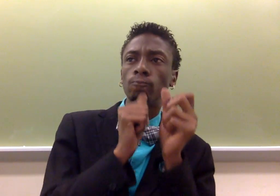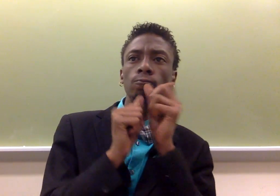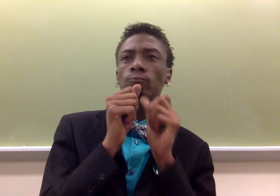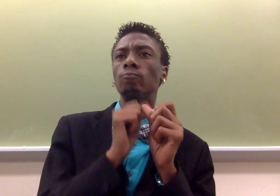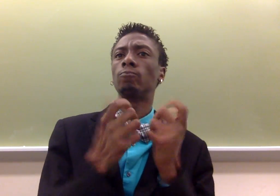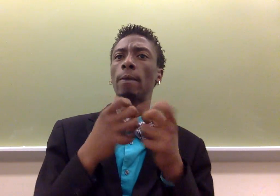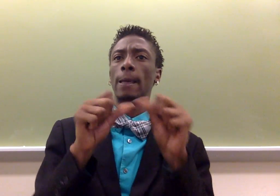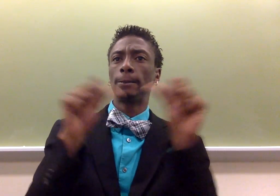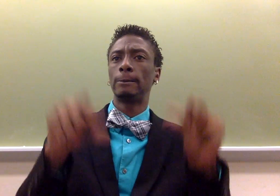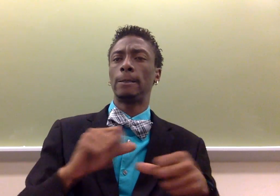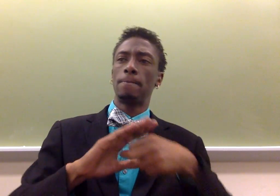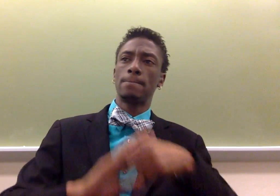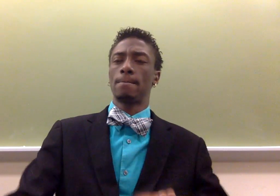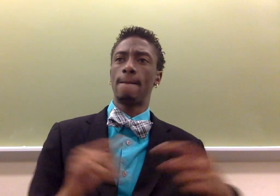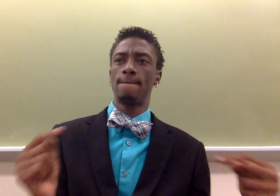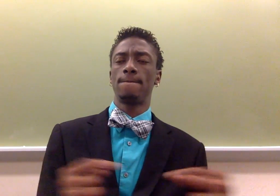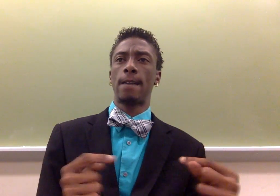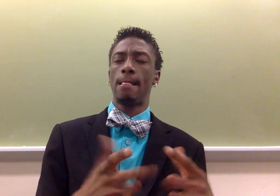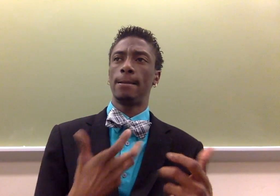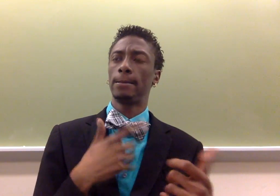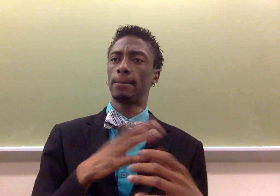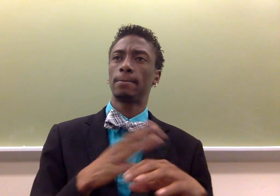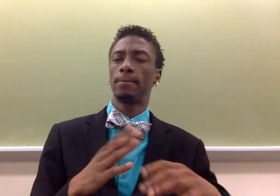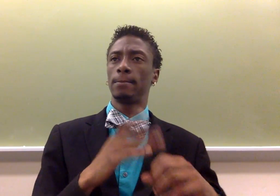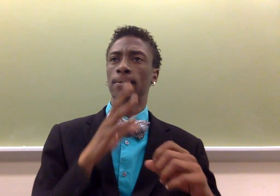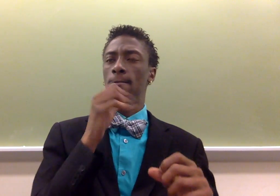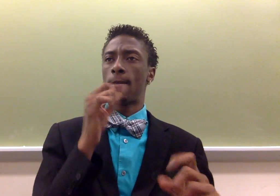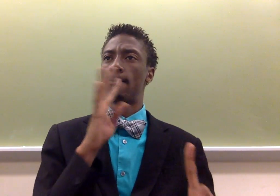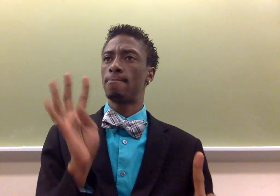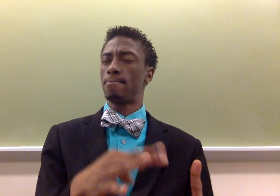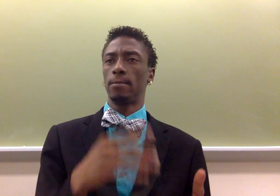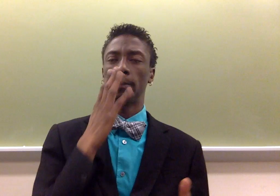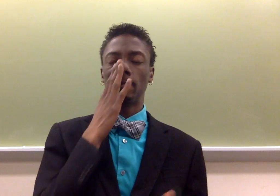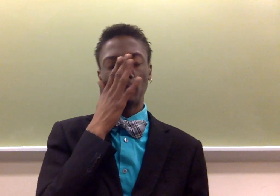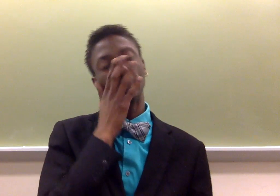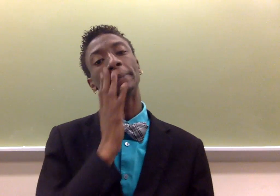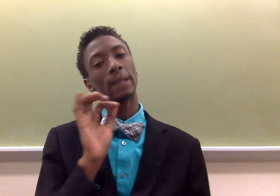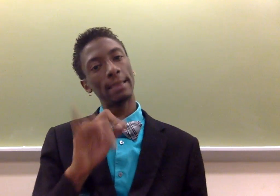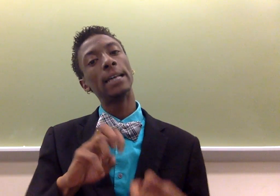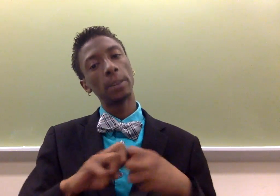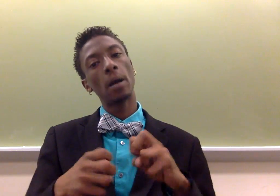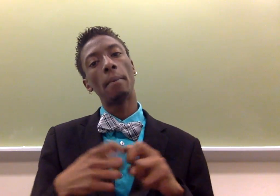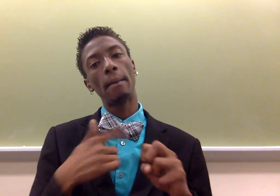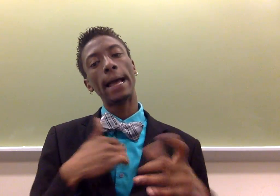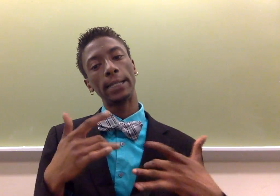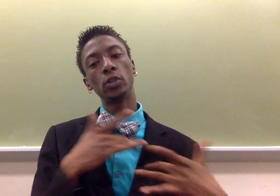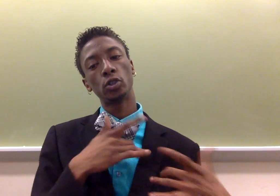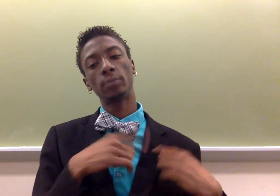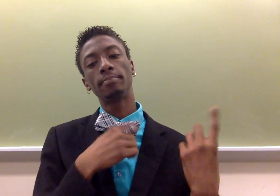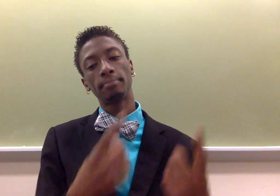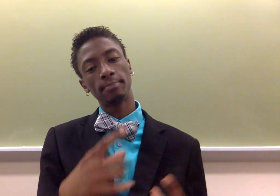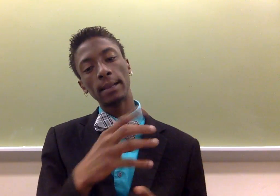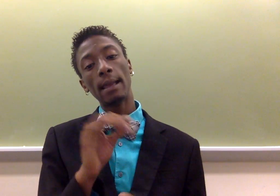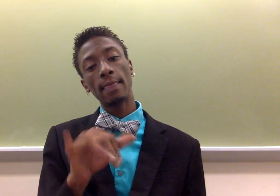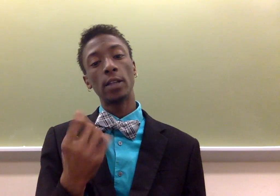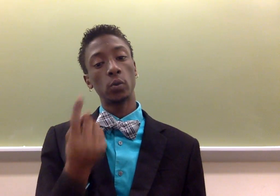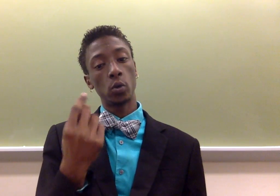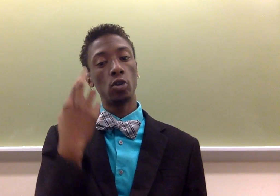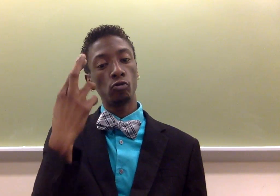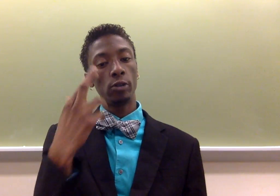that national attention? Yes. Well, it's an issue that I've been very much concerned with, and it was one of the reasons we started Say Her